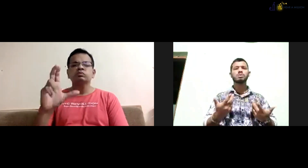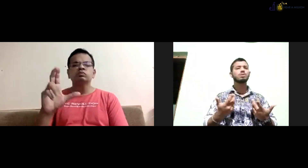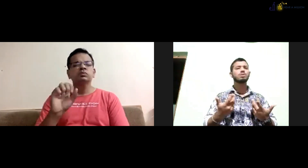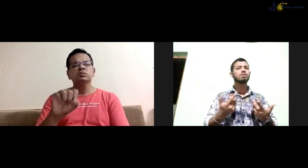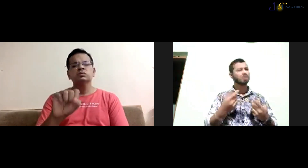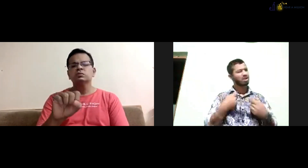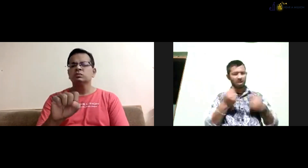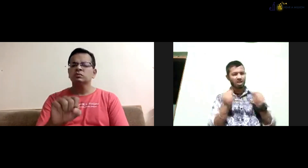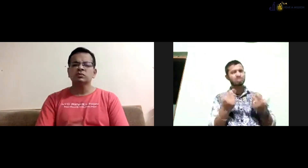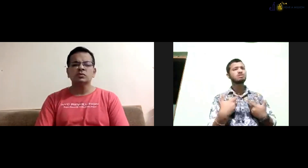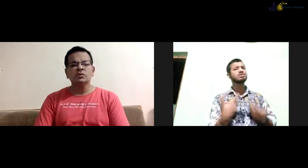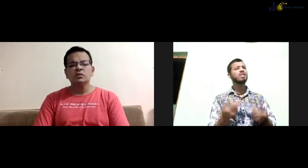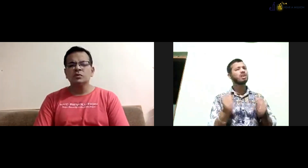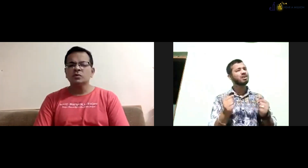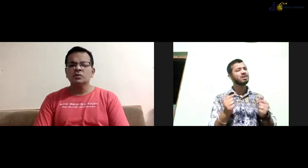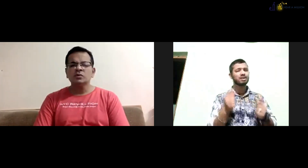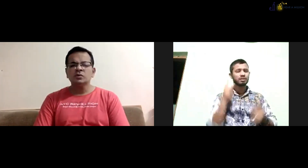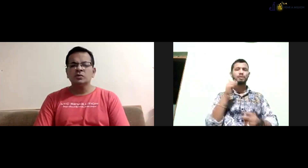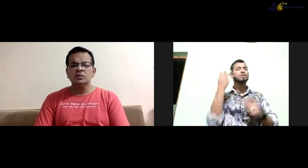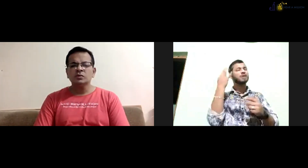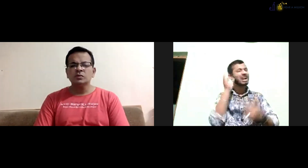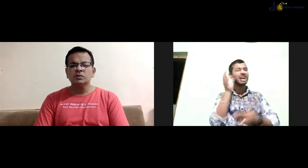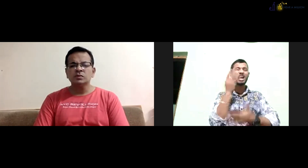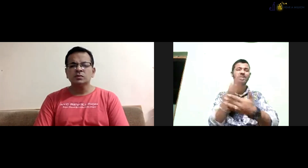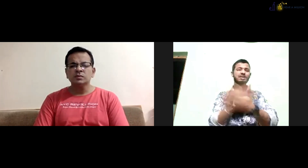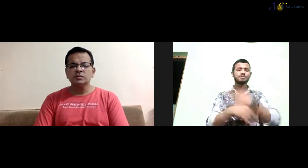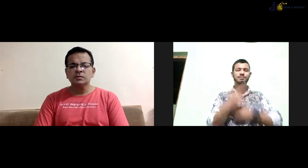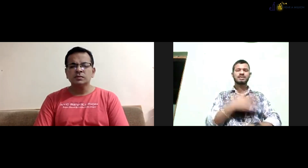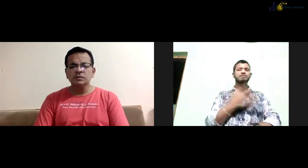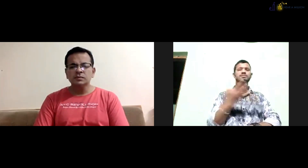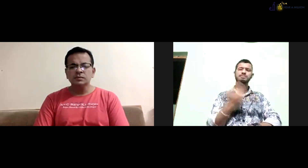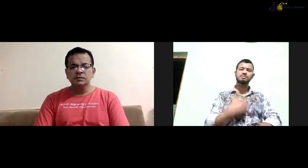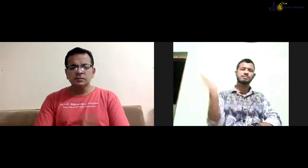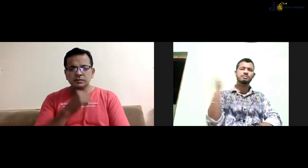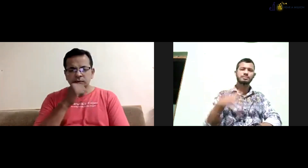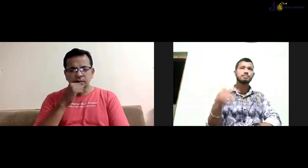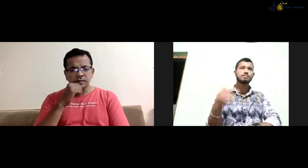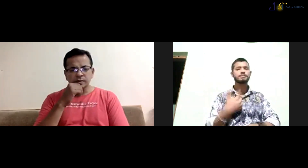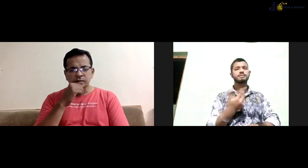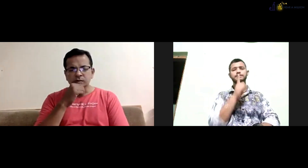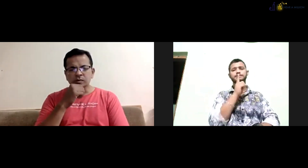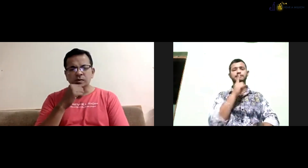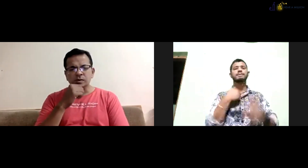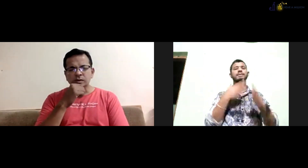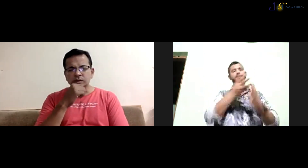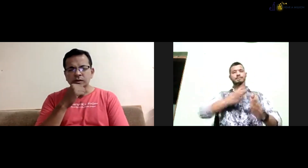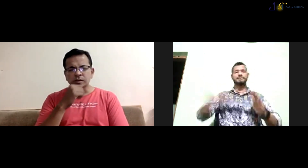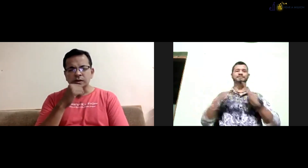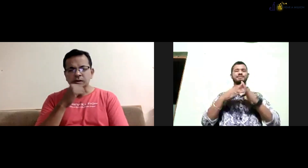the traveling through car or auto, that was expensive one. I couldn't afford that. So but